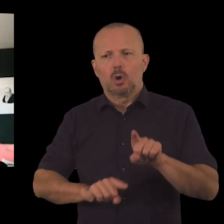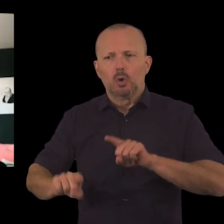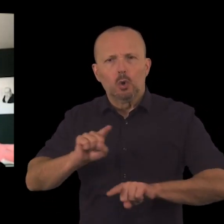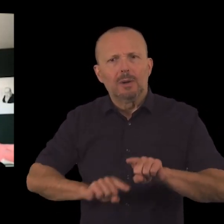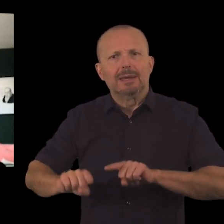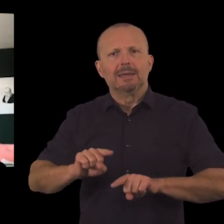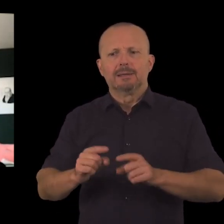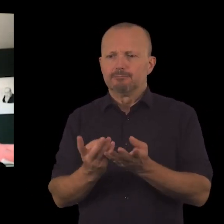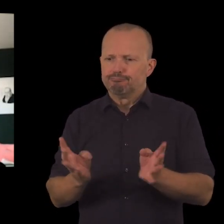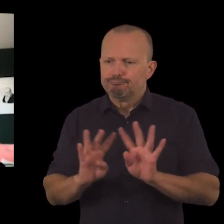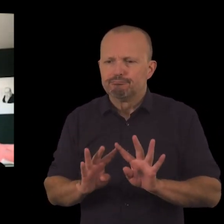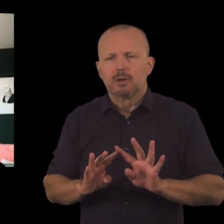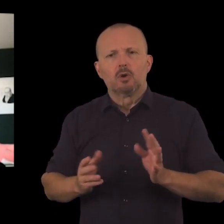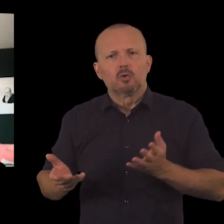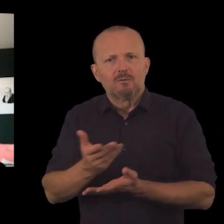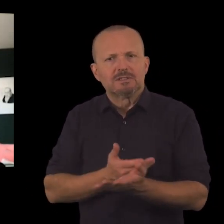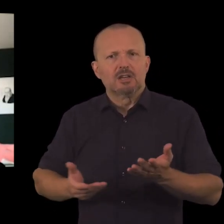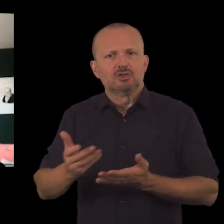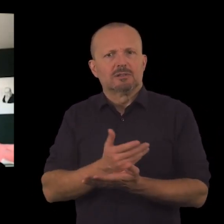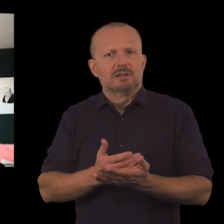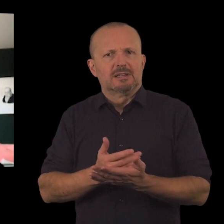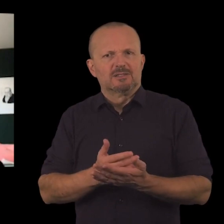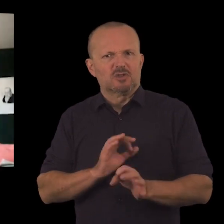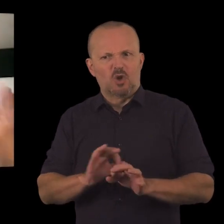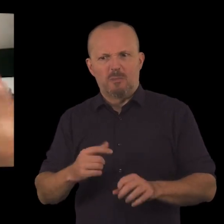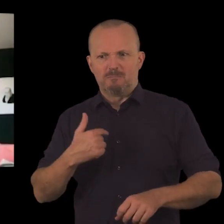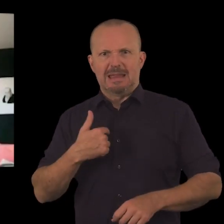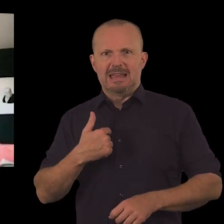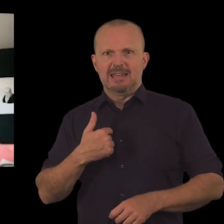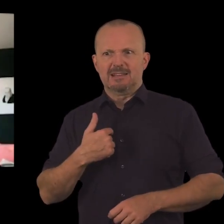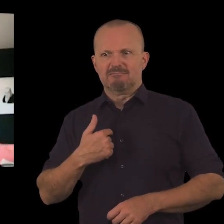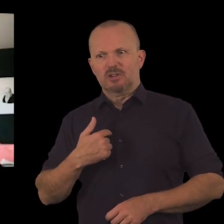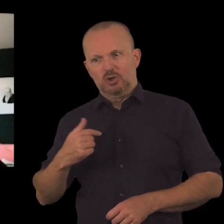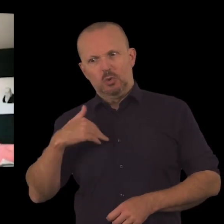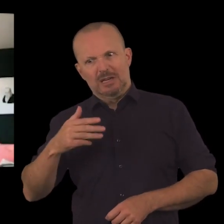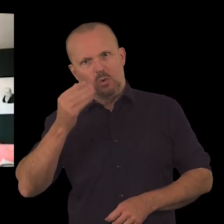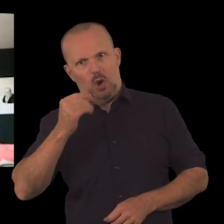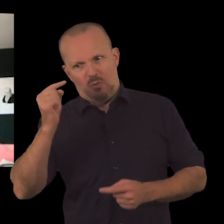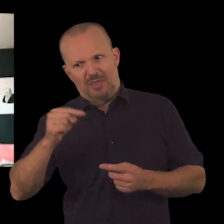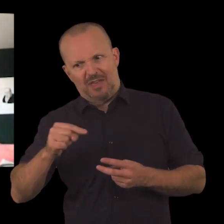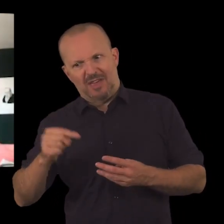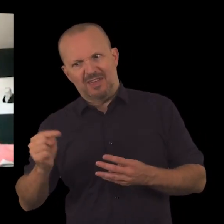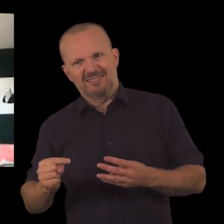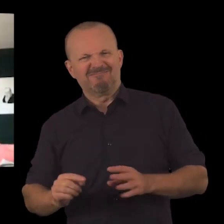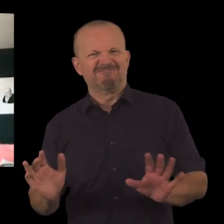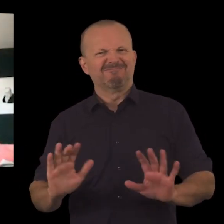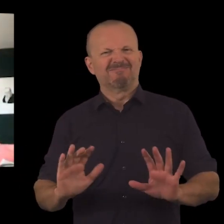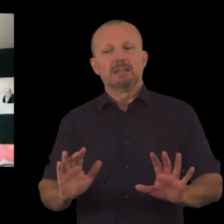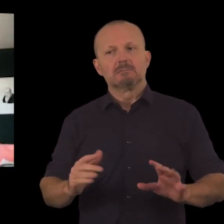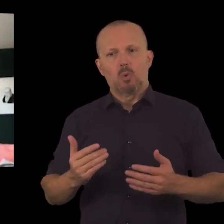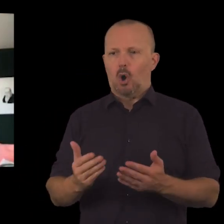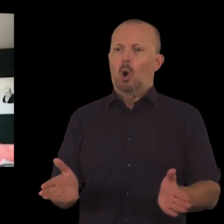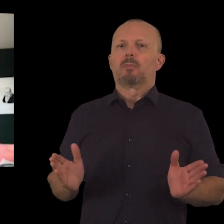around conversation. It's not about me just going, here's all the things, you should learn them, go away, you know,